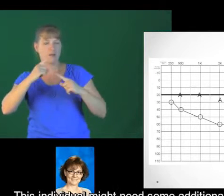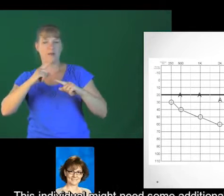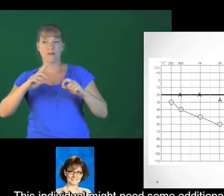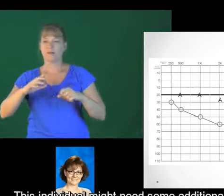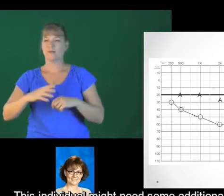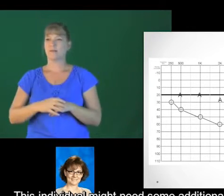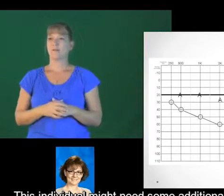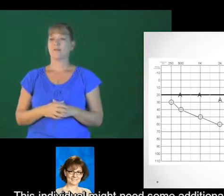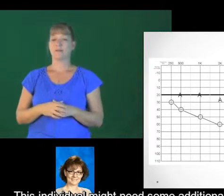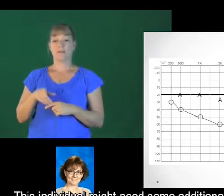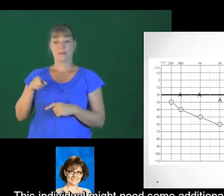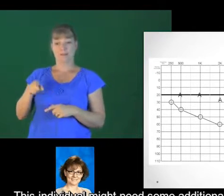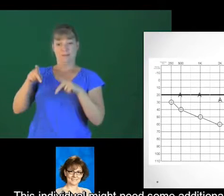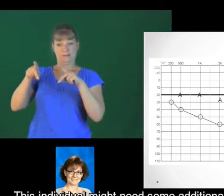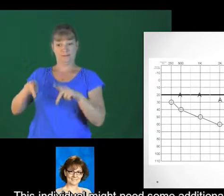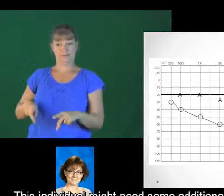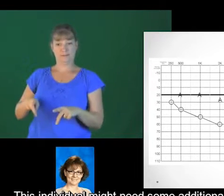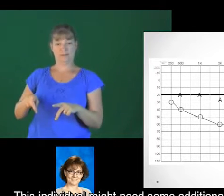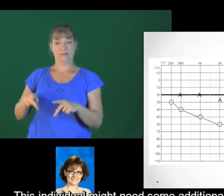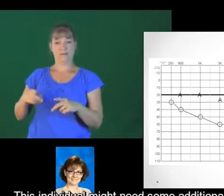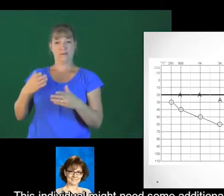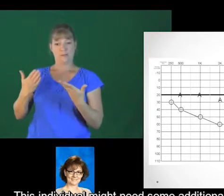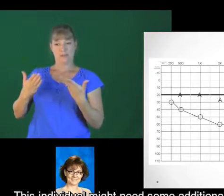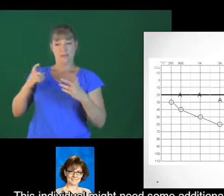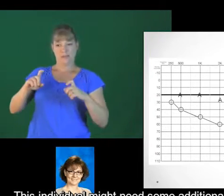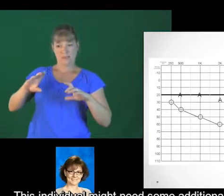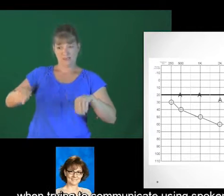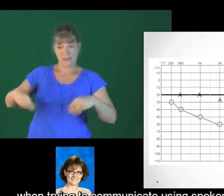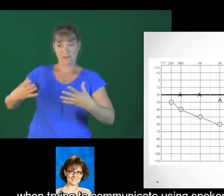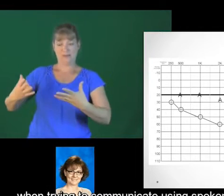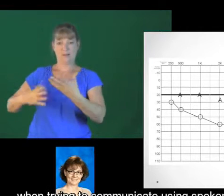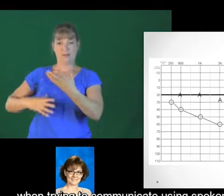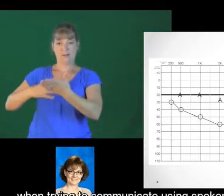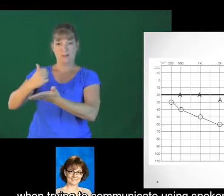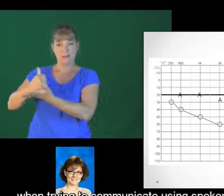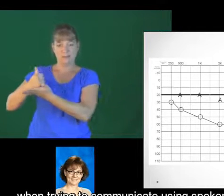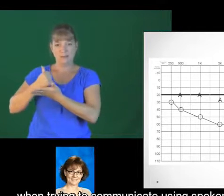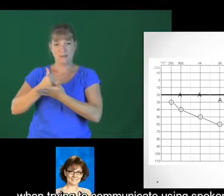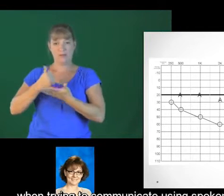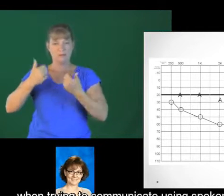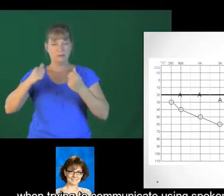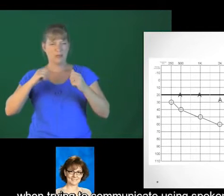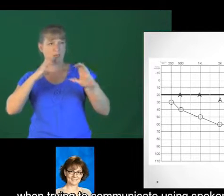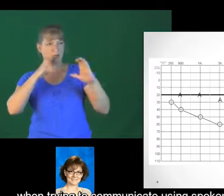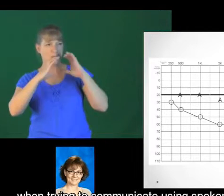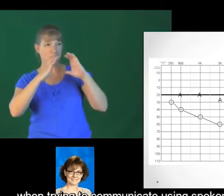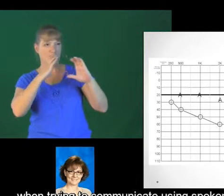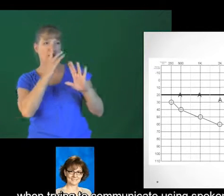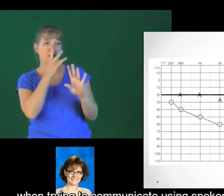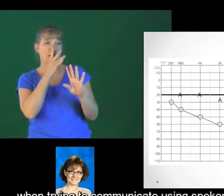this individual might need some additional assistance when trying to communicate using spoken language.